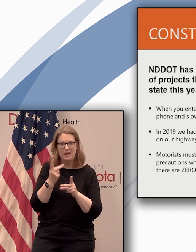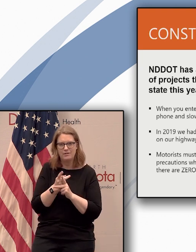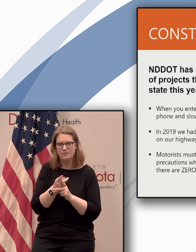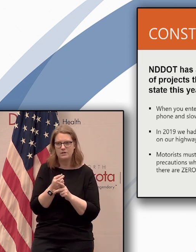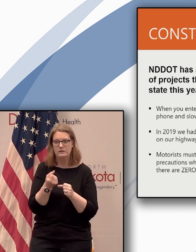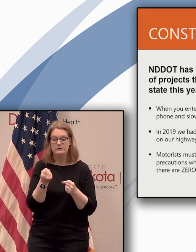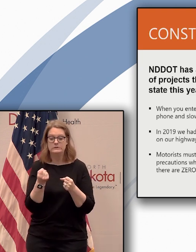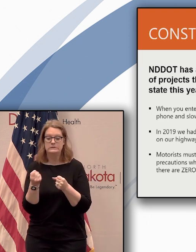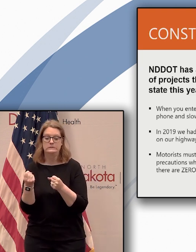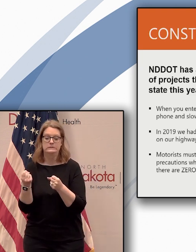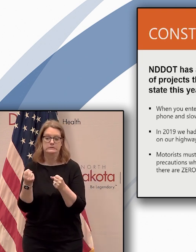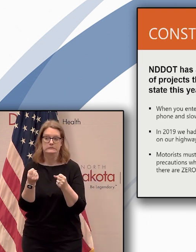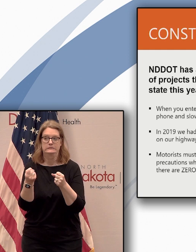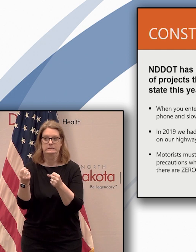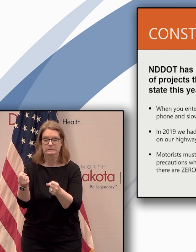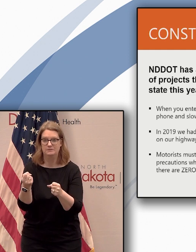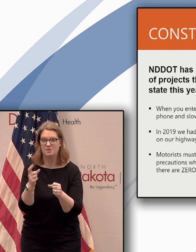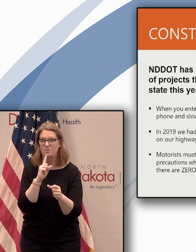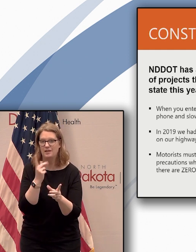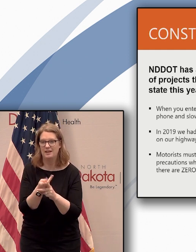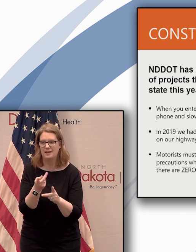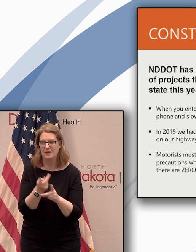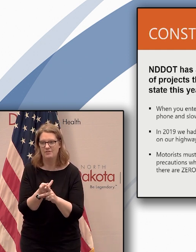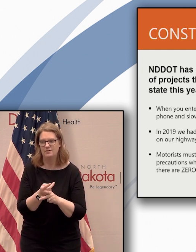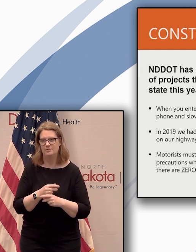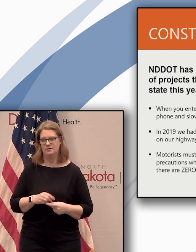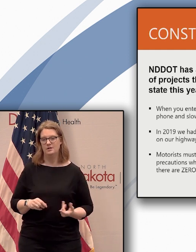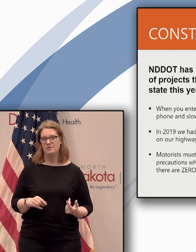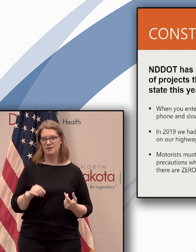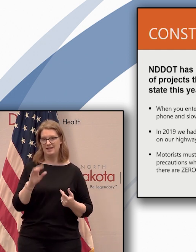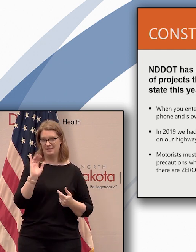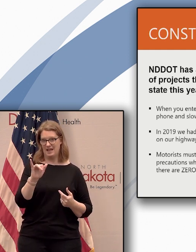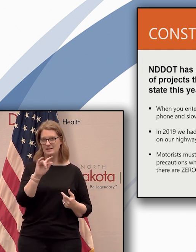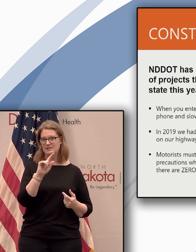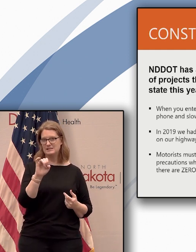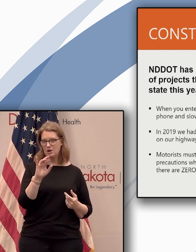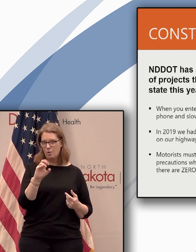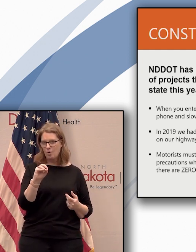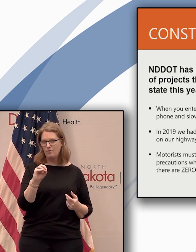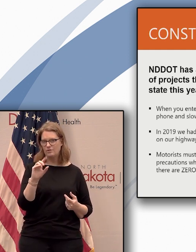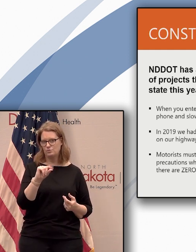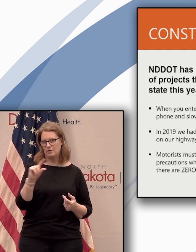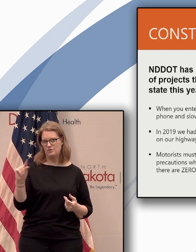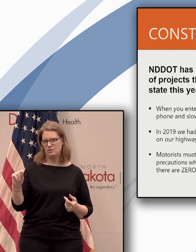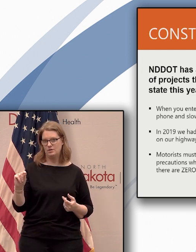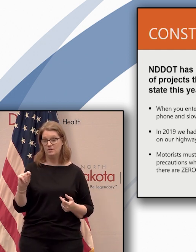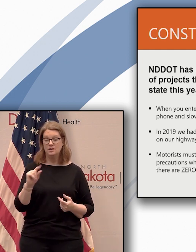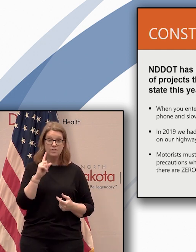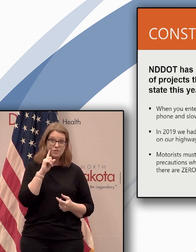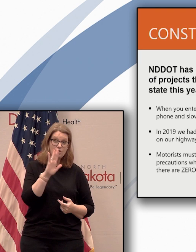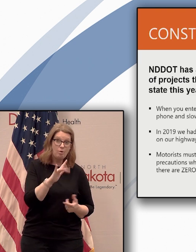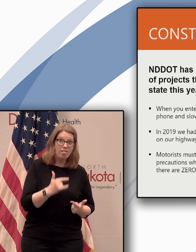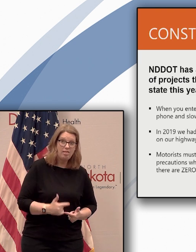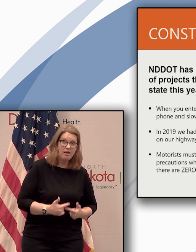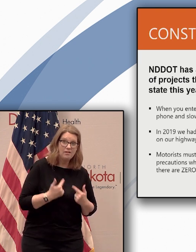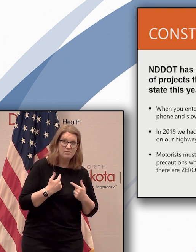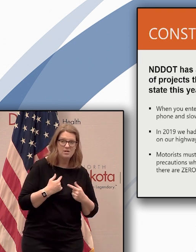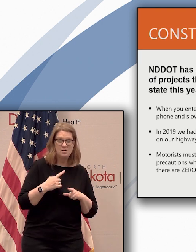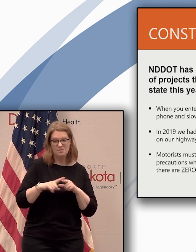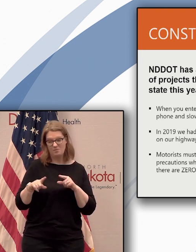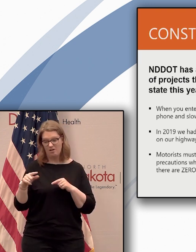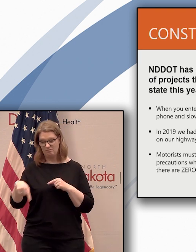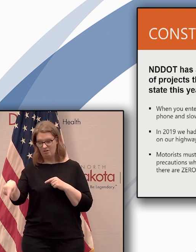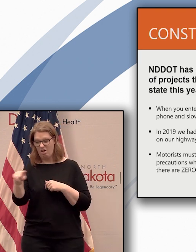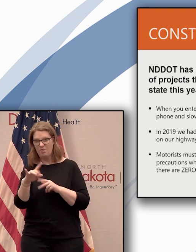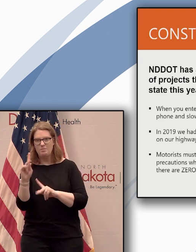work zone Vision Zero and make that 0 for 2020. And again, it's not only for your life and those with you, but certainly for all of